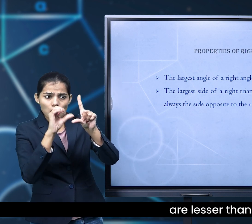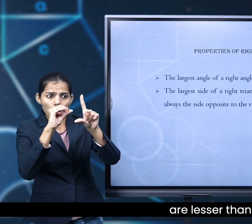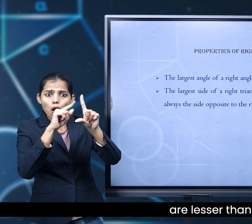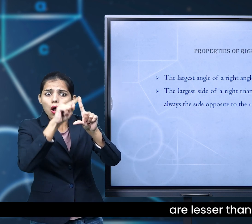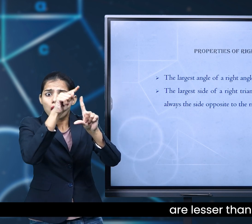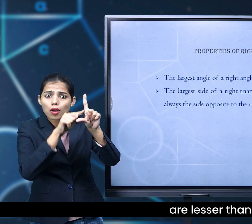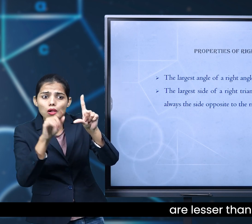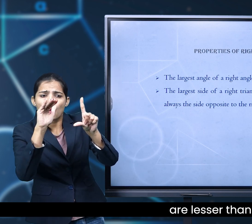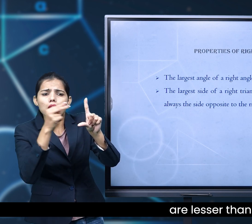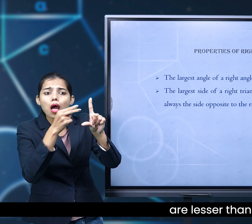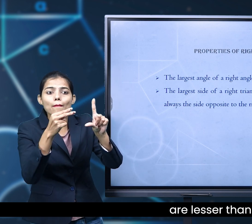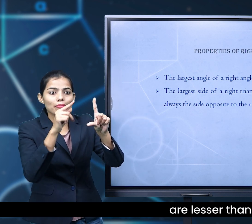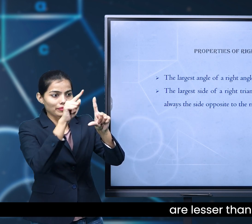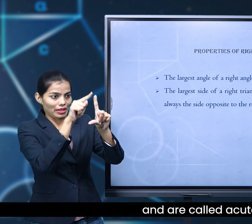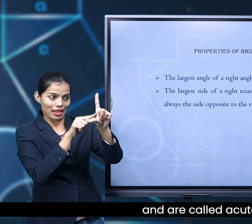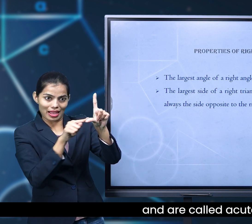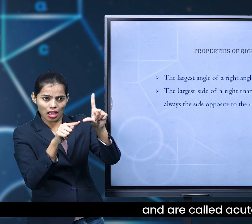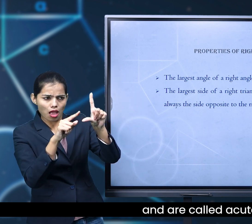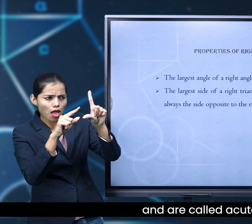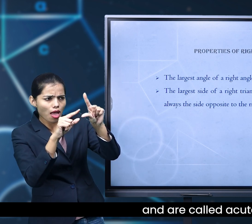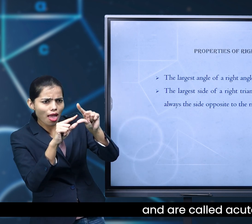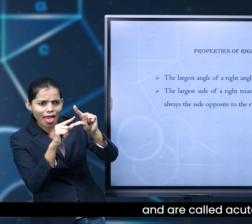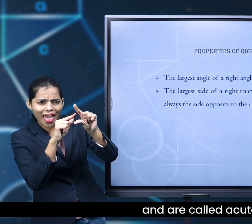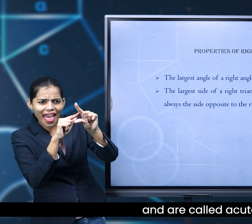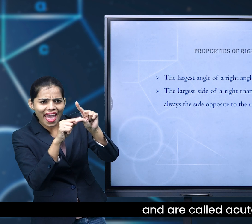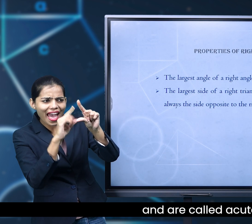lesser than 90 degree and are called acute angles.